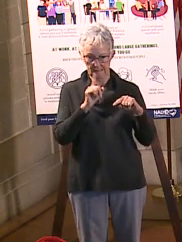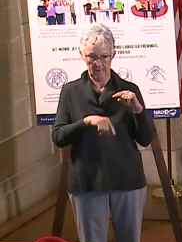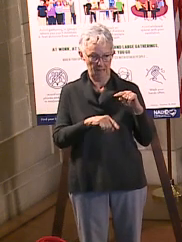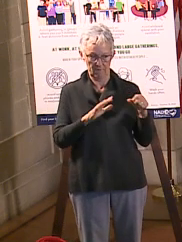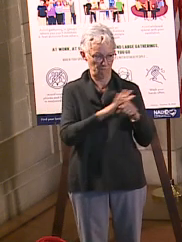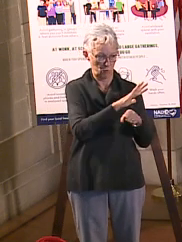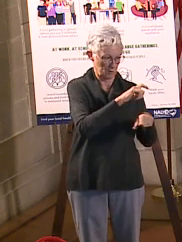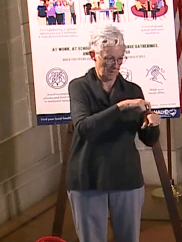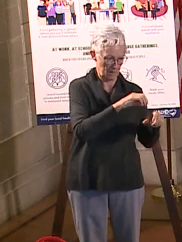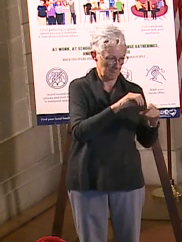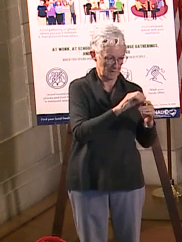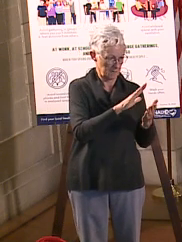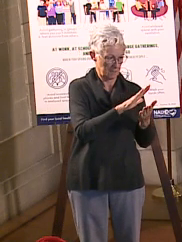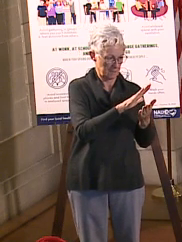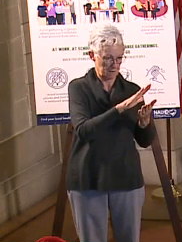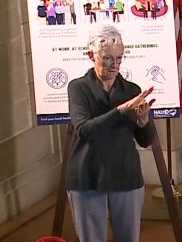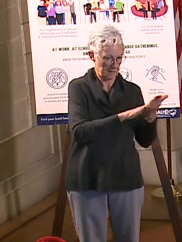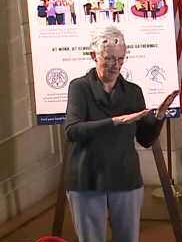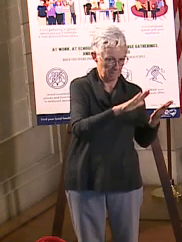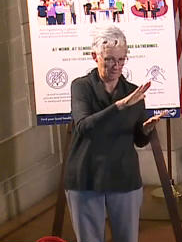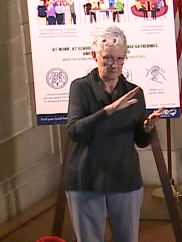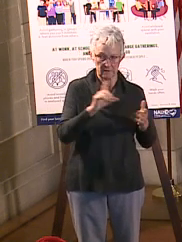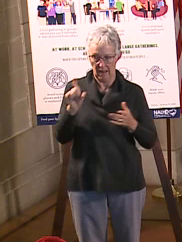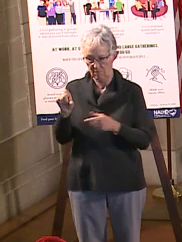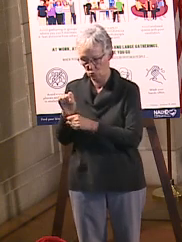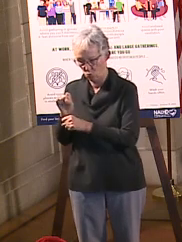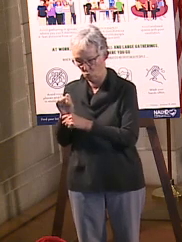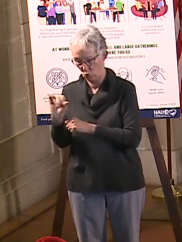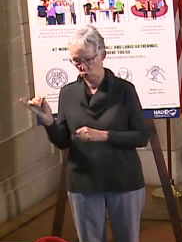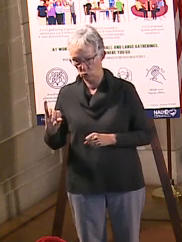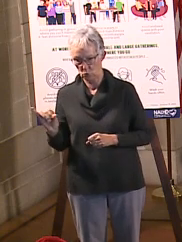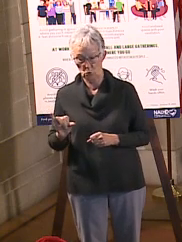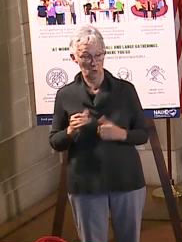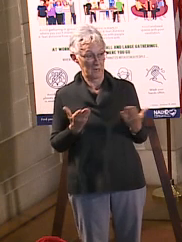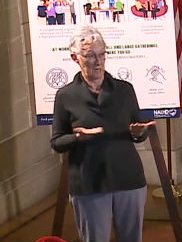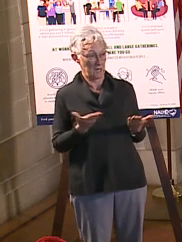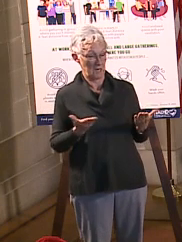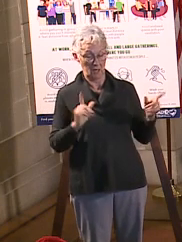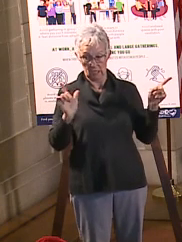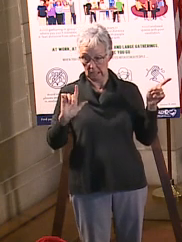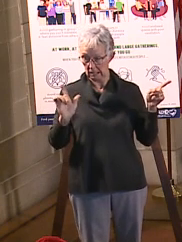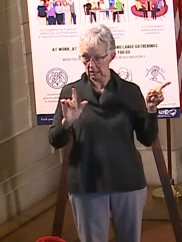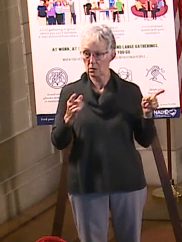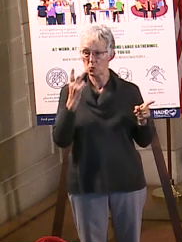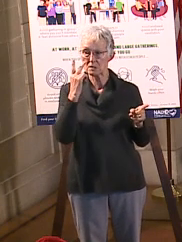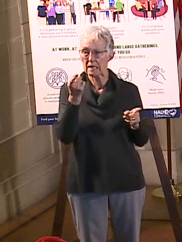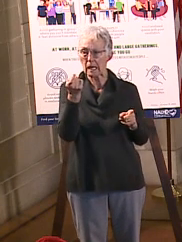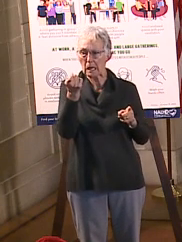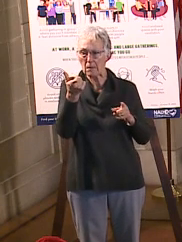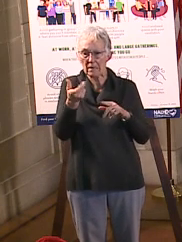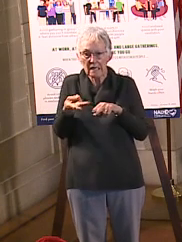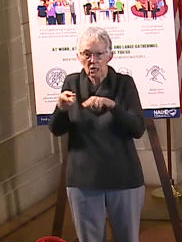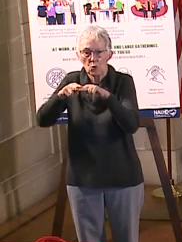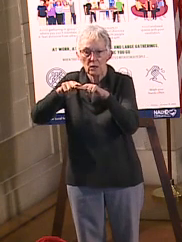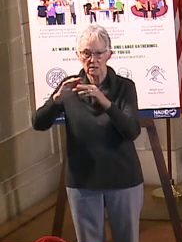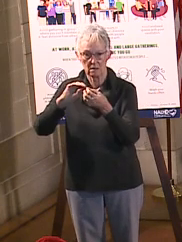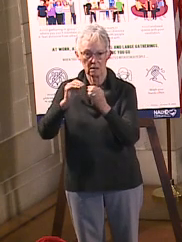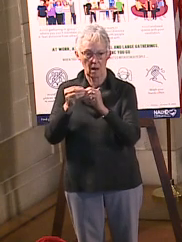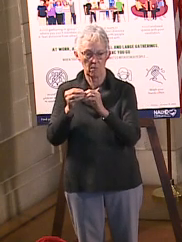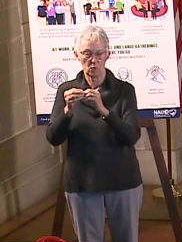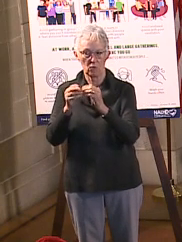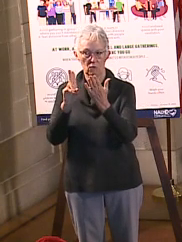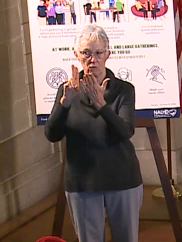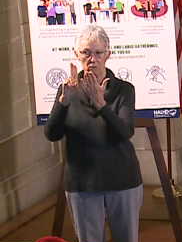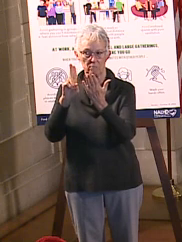At UNL, we're actually seeing rock solid, maybe even a little bit of an increase. So overall, I think we'll find ourselves pretty